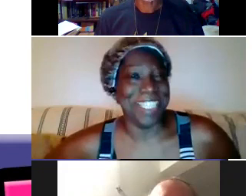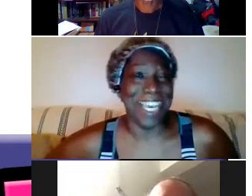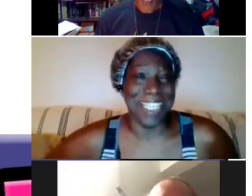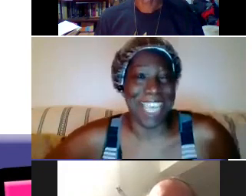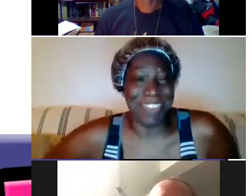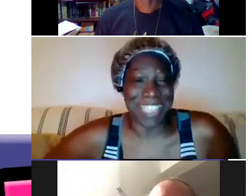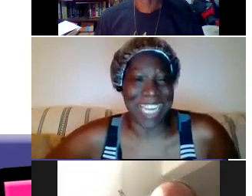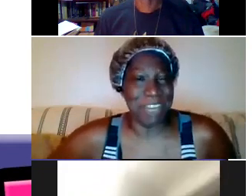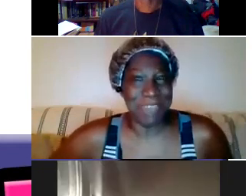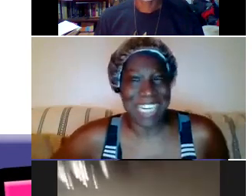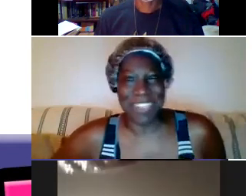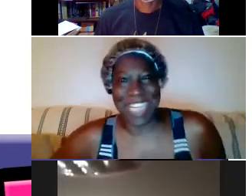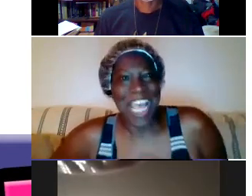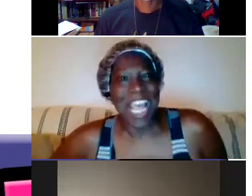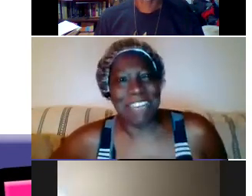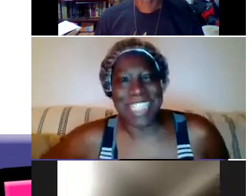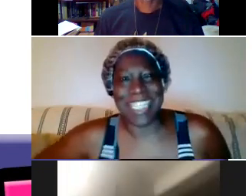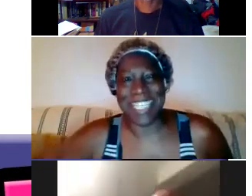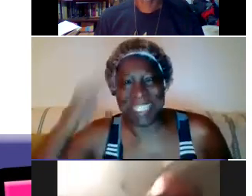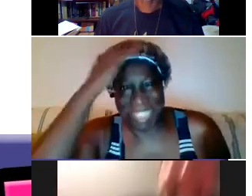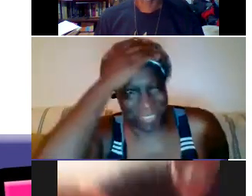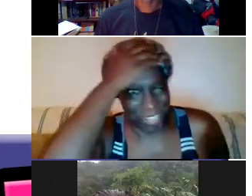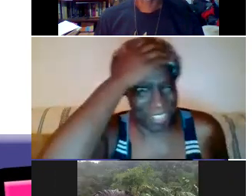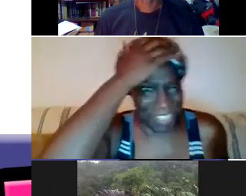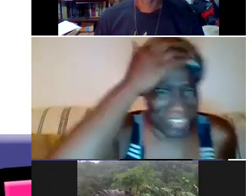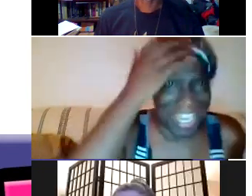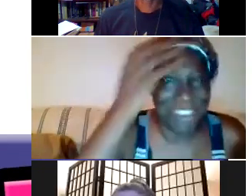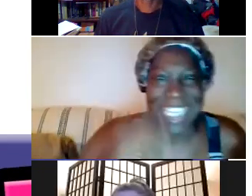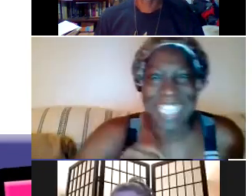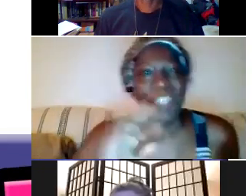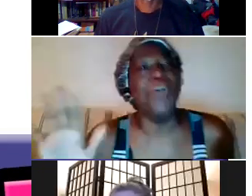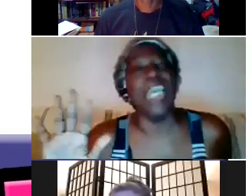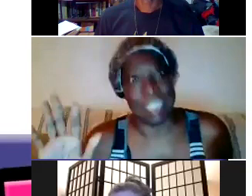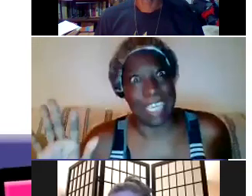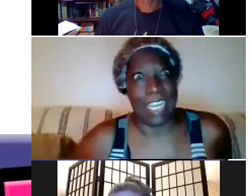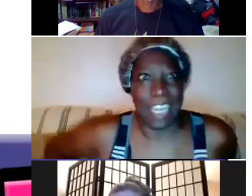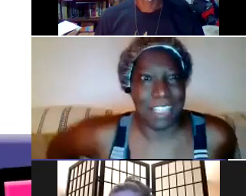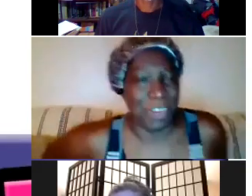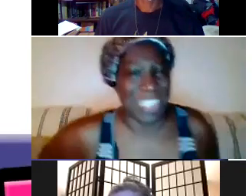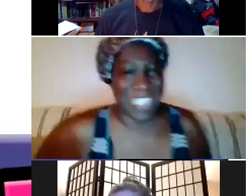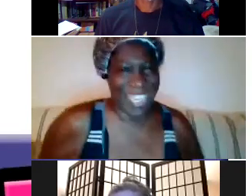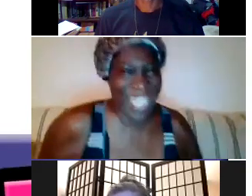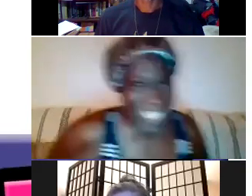this, guys. I was like, let me take some of these words off of here. I was getting too excited.